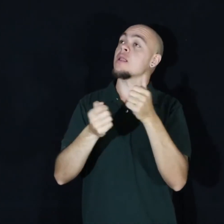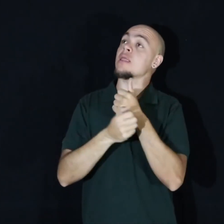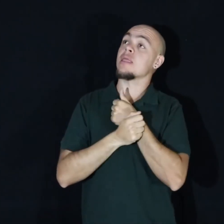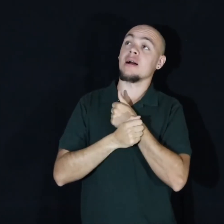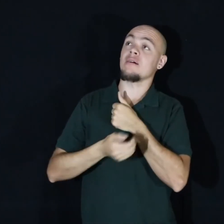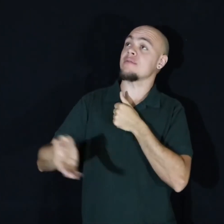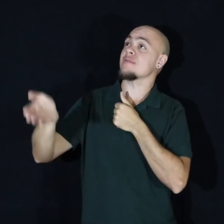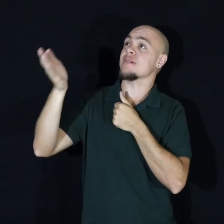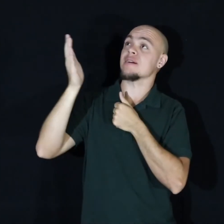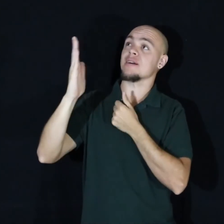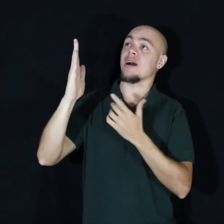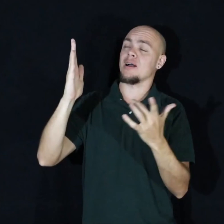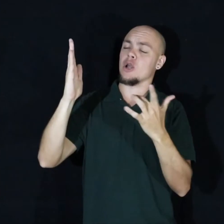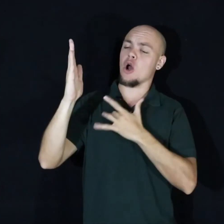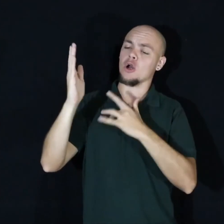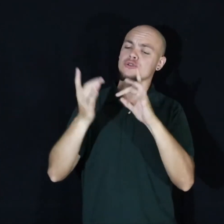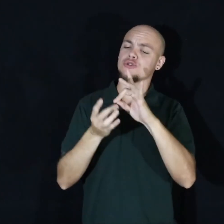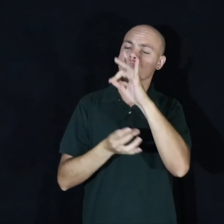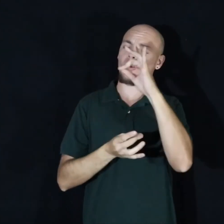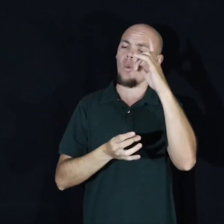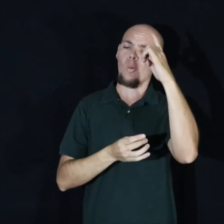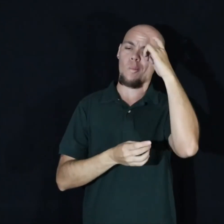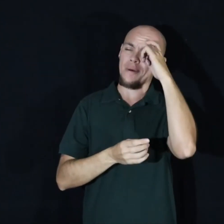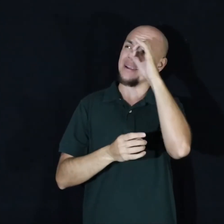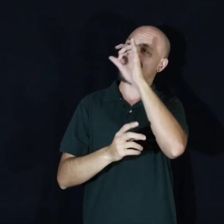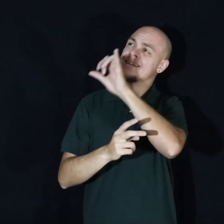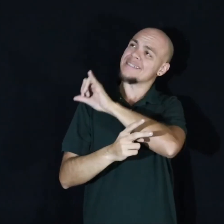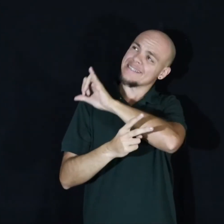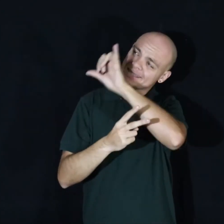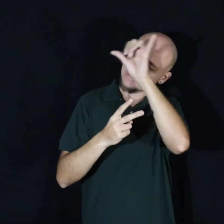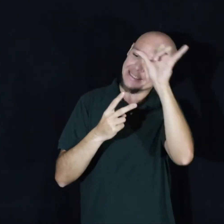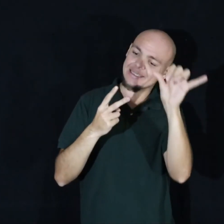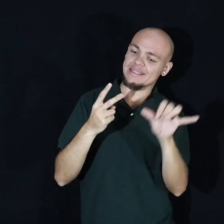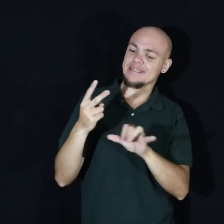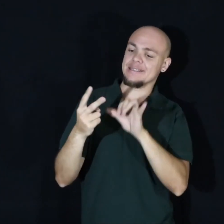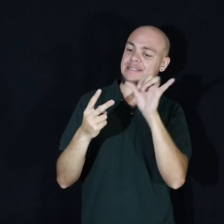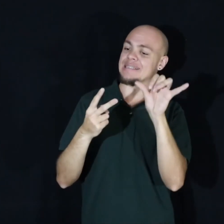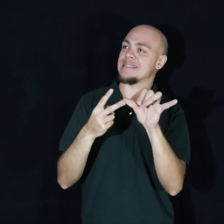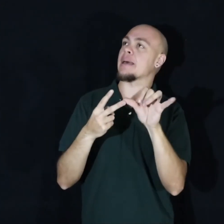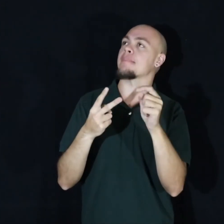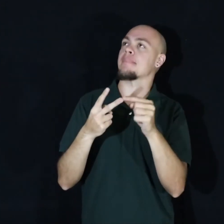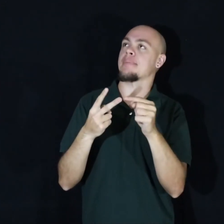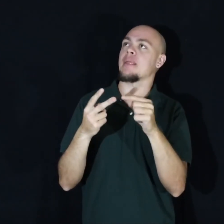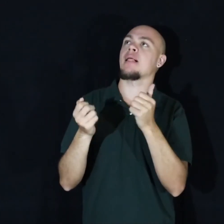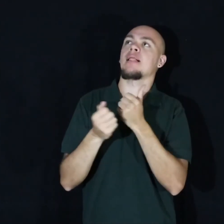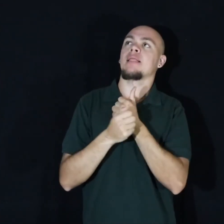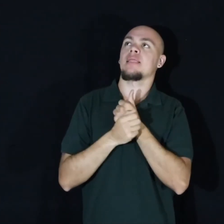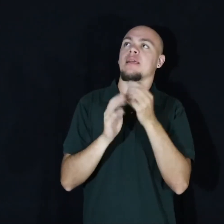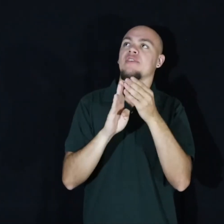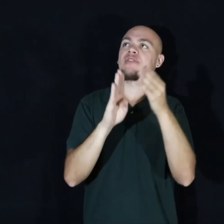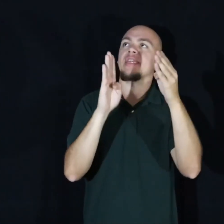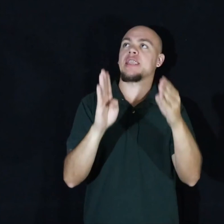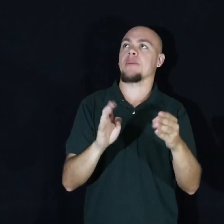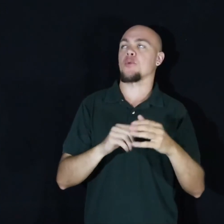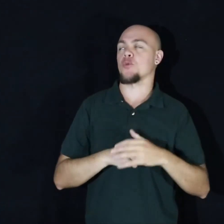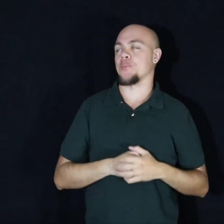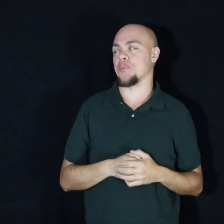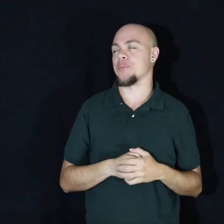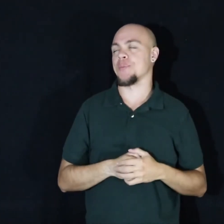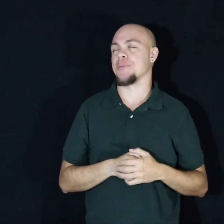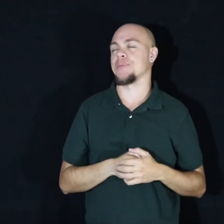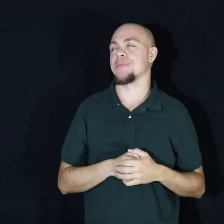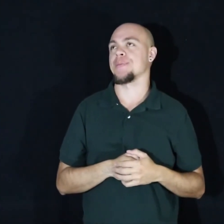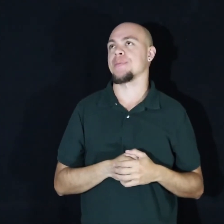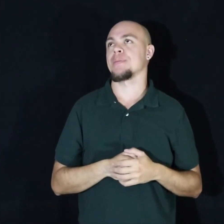greatest commandments, to love the Lord our God with all our hearts and all our souls and all our minds, and to love